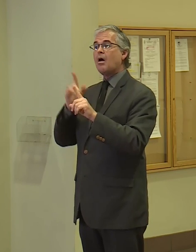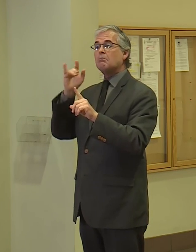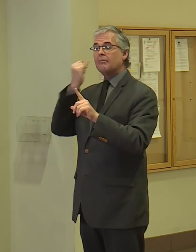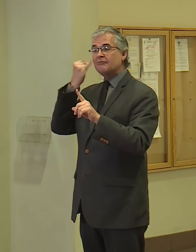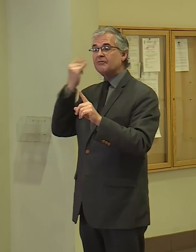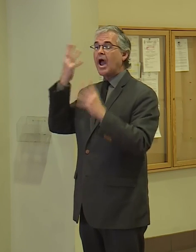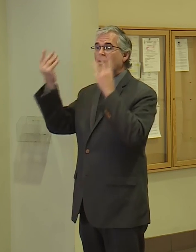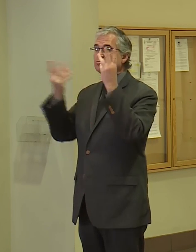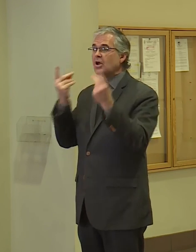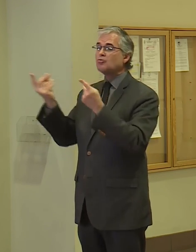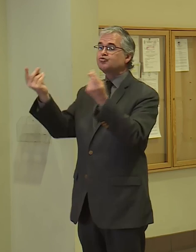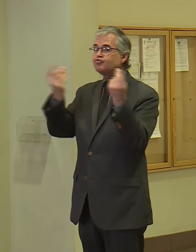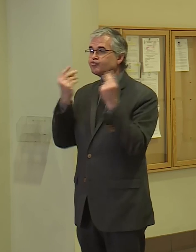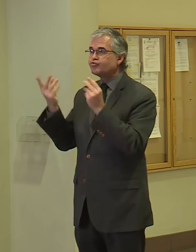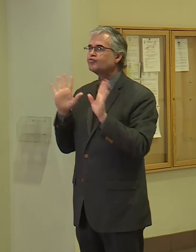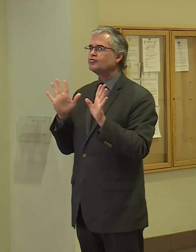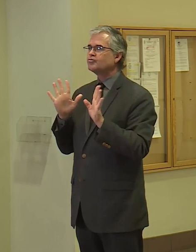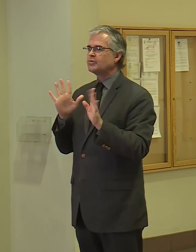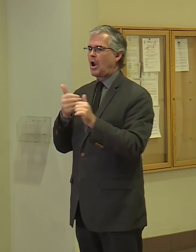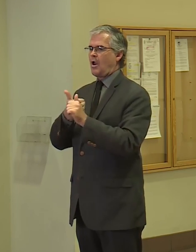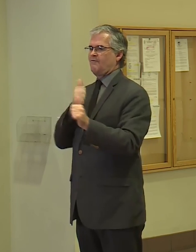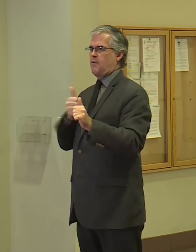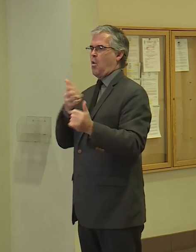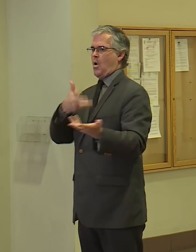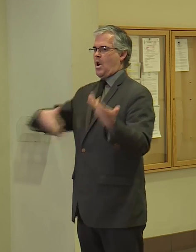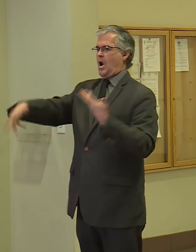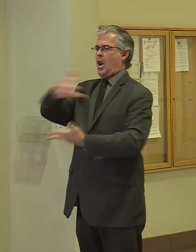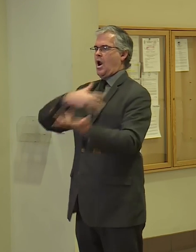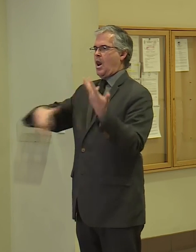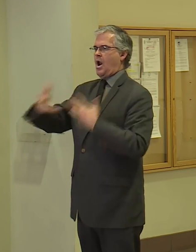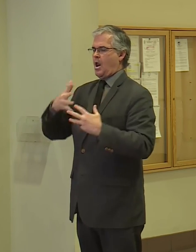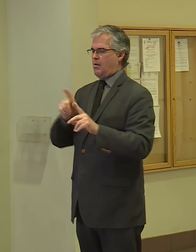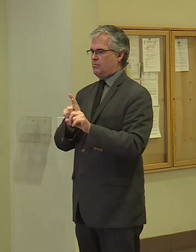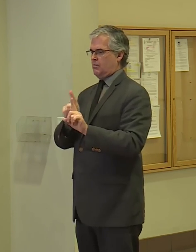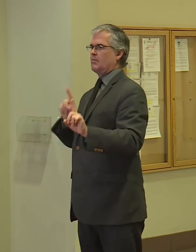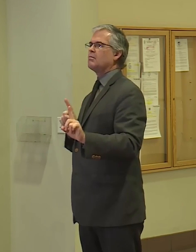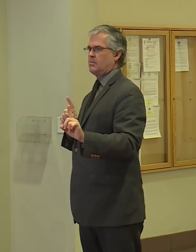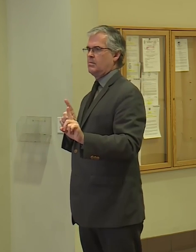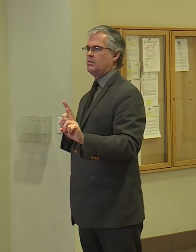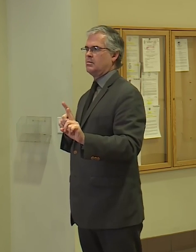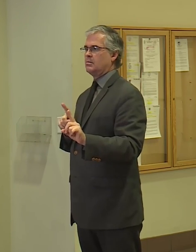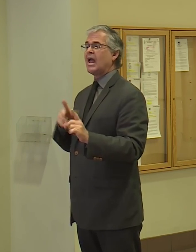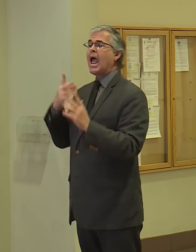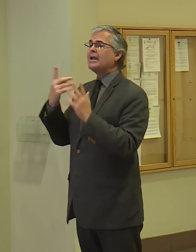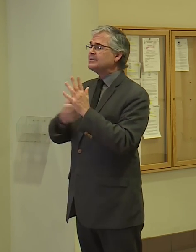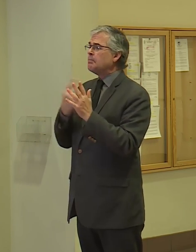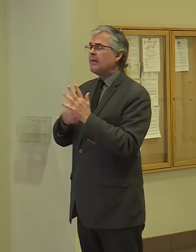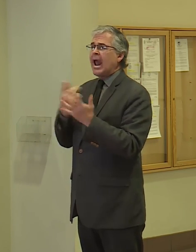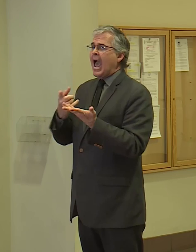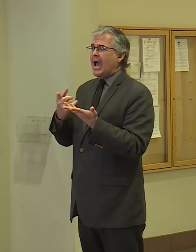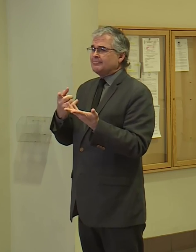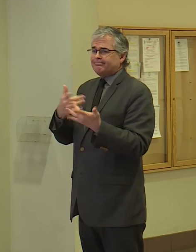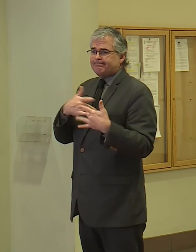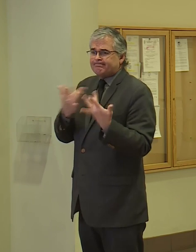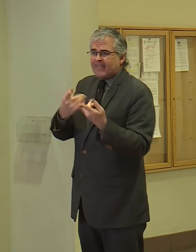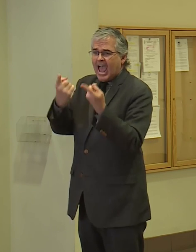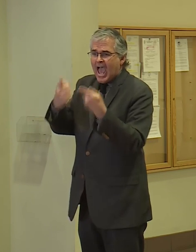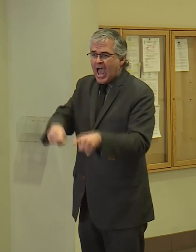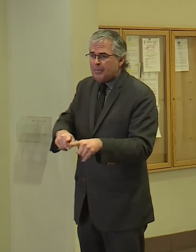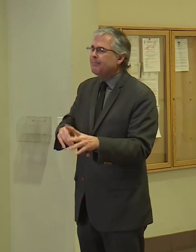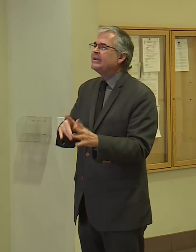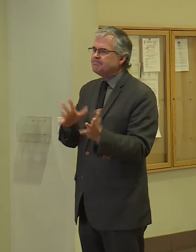from others doing the same some events are unavoidable we want you to experience a joy of weddings but this